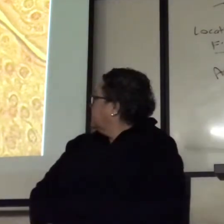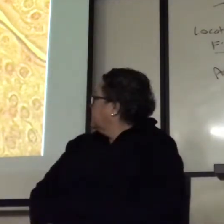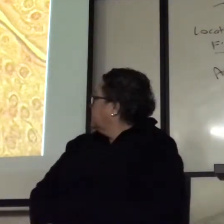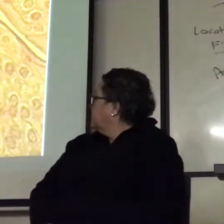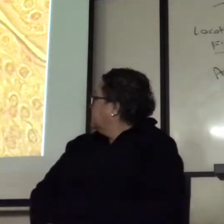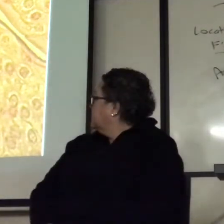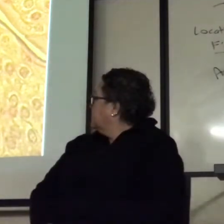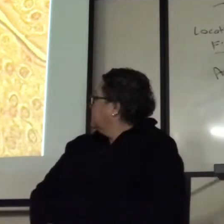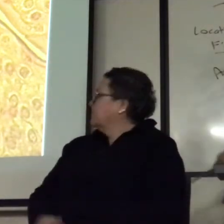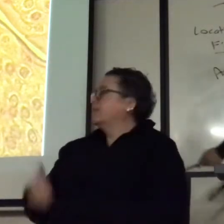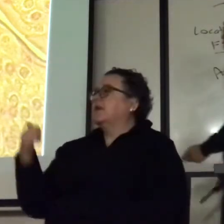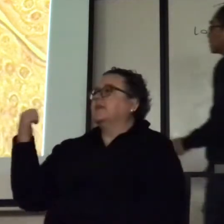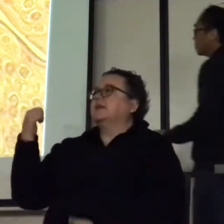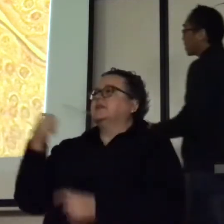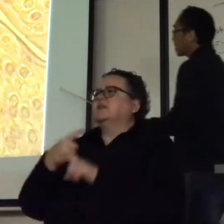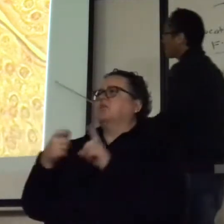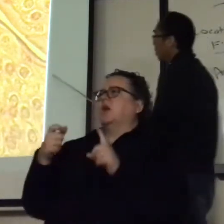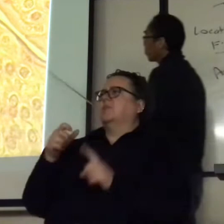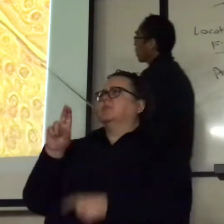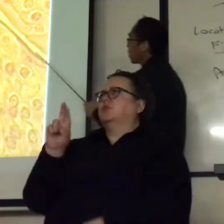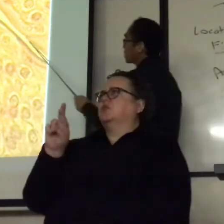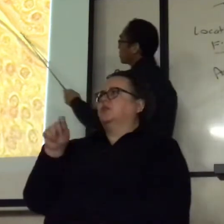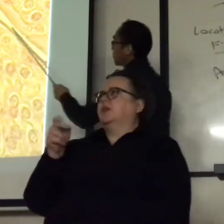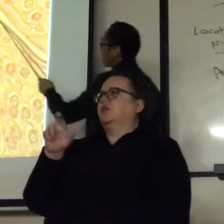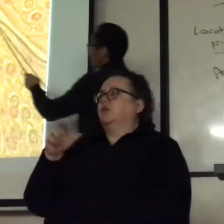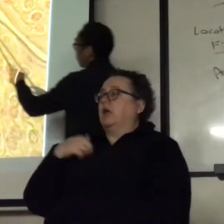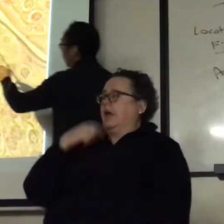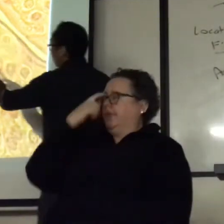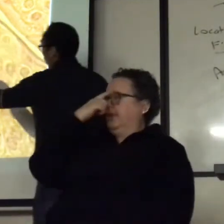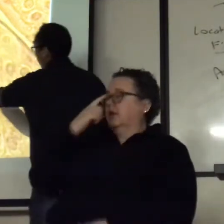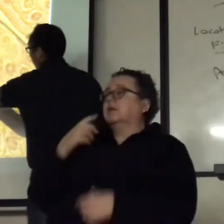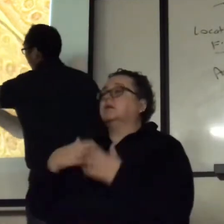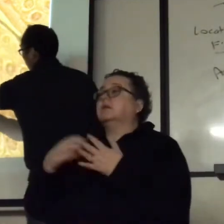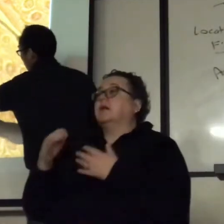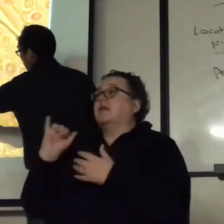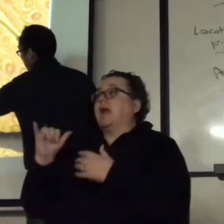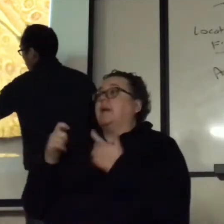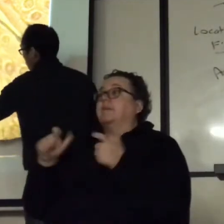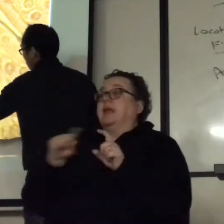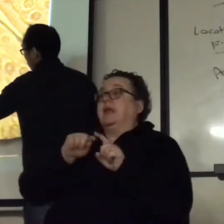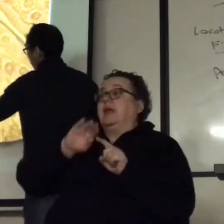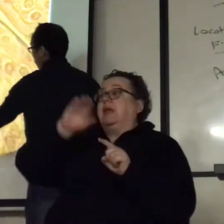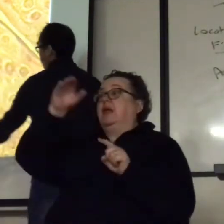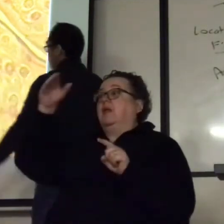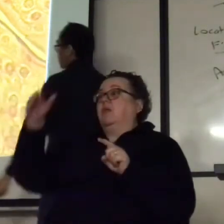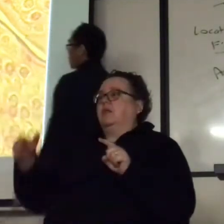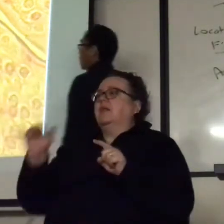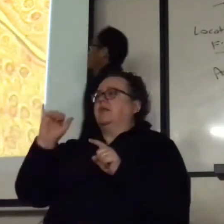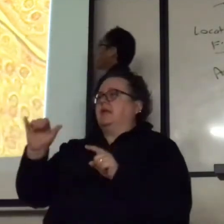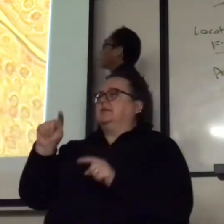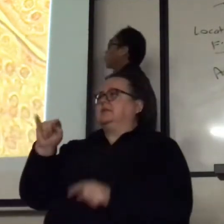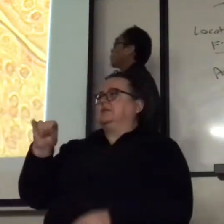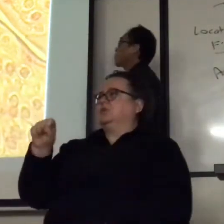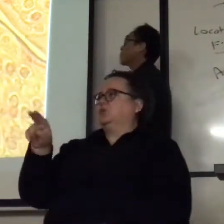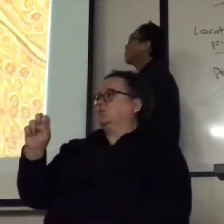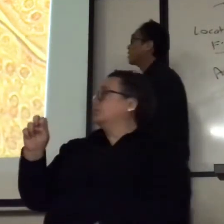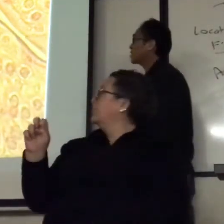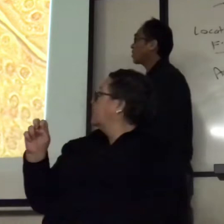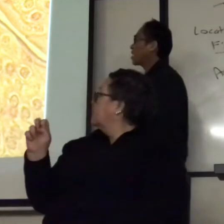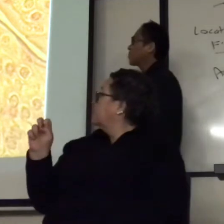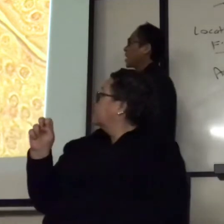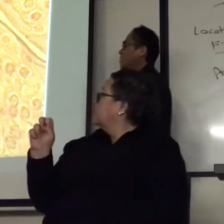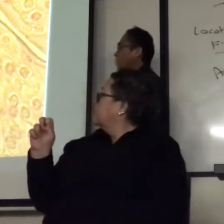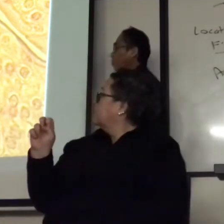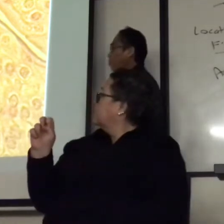So this is from the ureter, I believe, and well, this big hill is the tissue, okay?